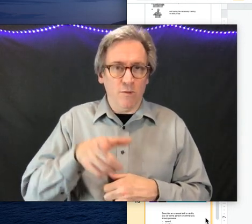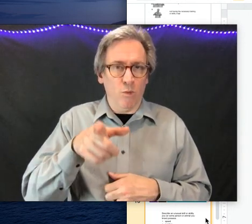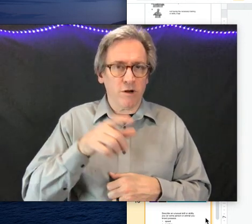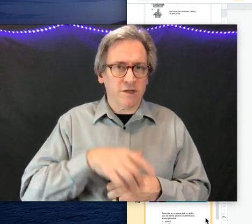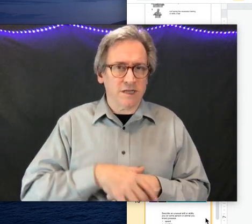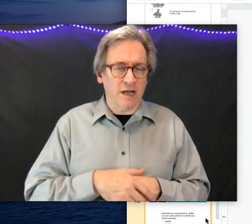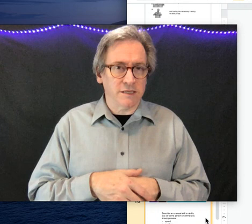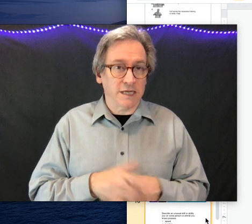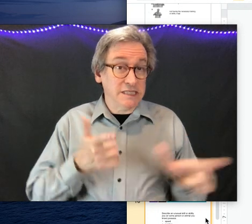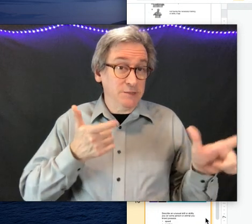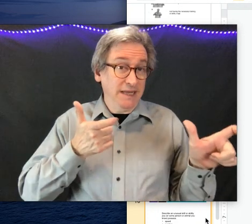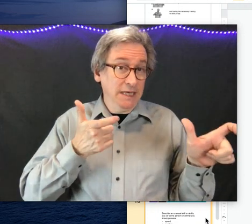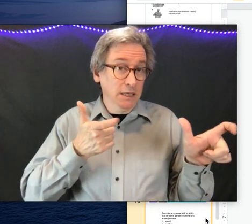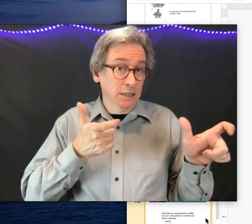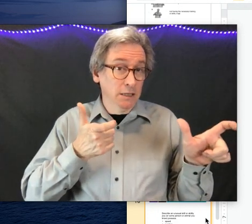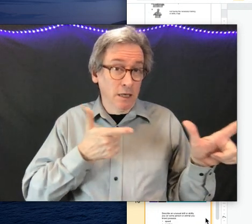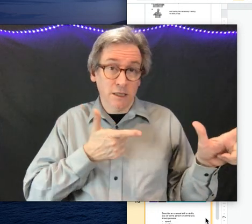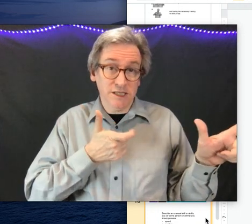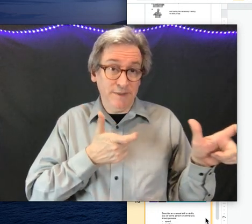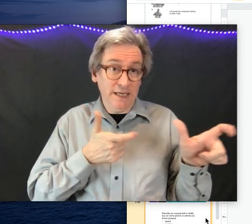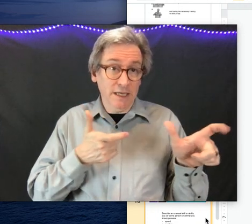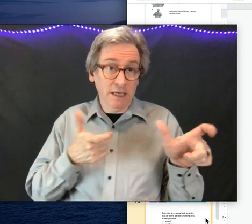and then what are the signs? Speed,